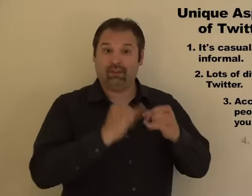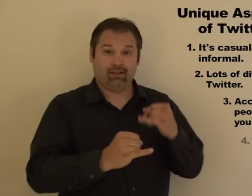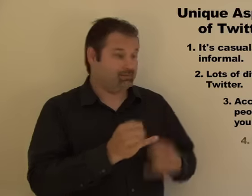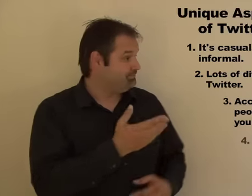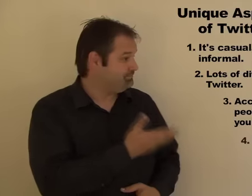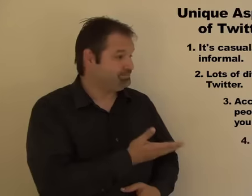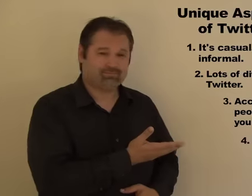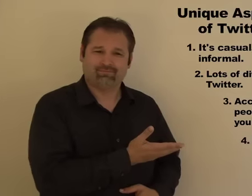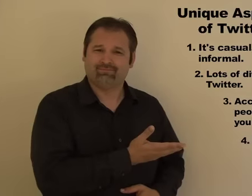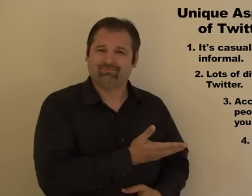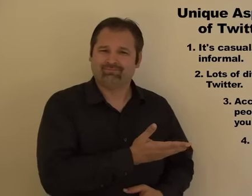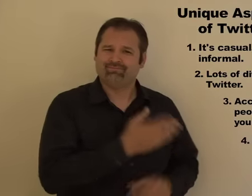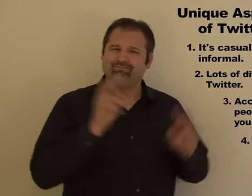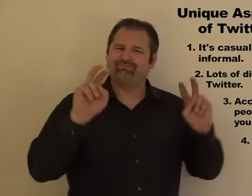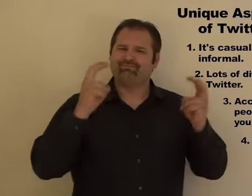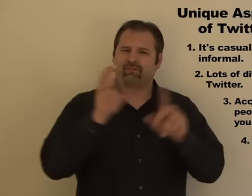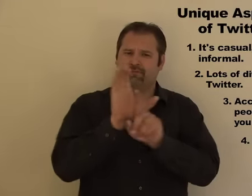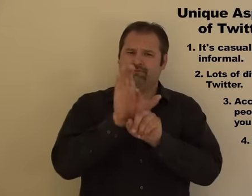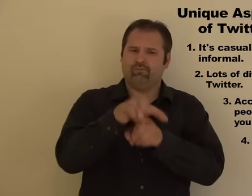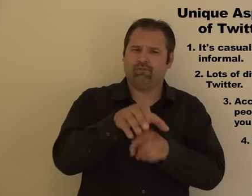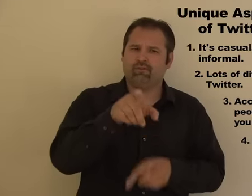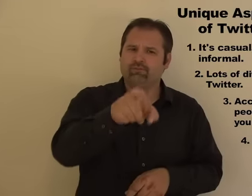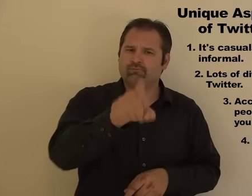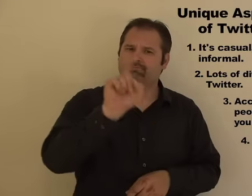And finally, it forces you to be brief.